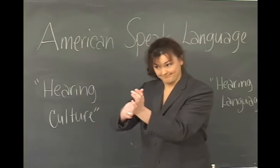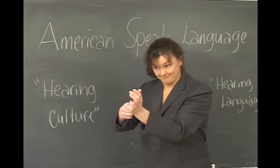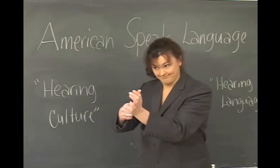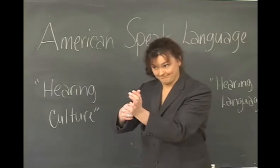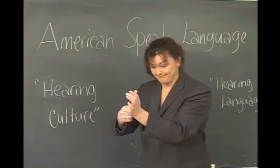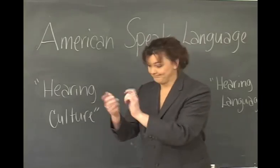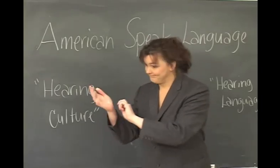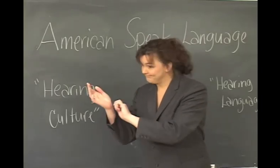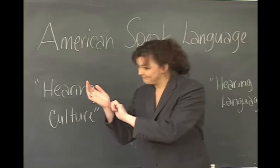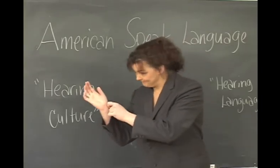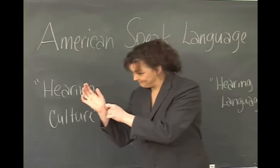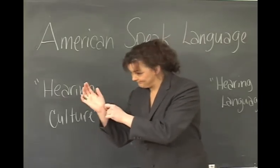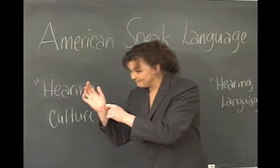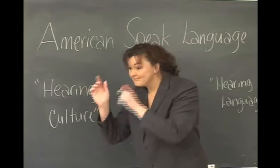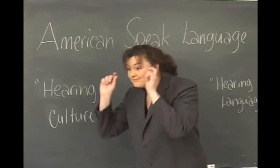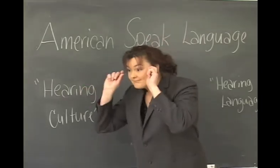No signing.